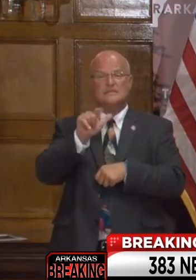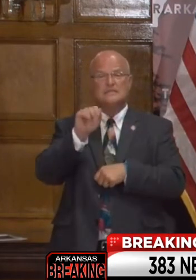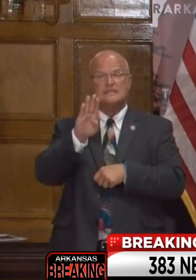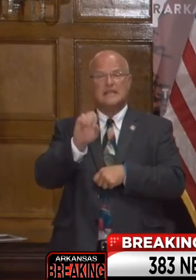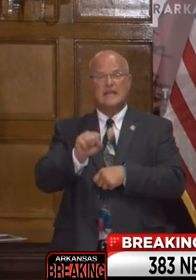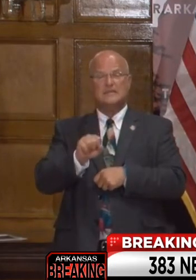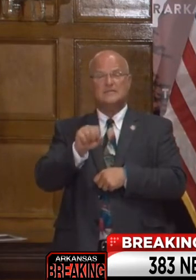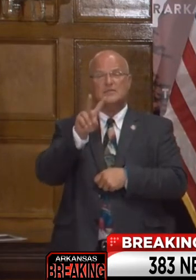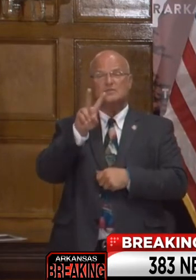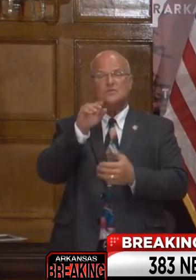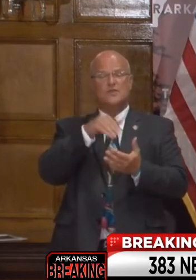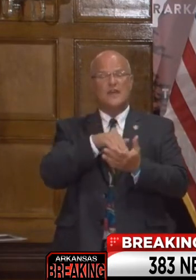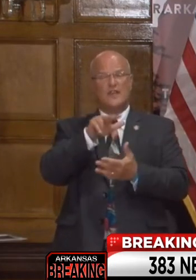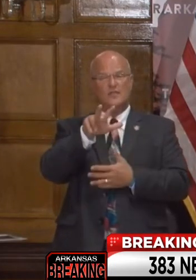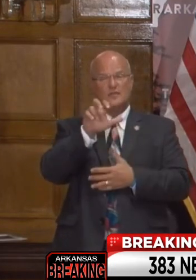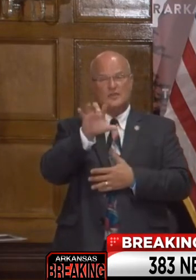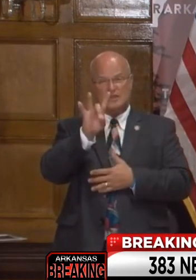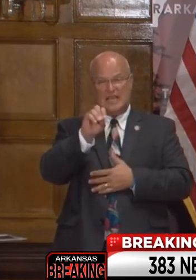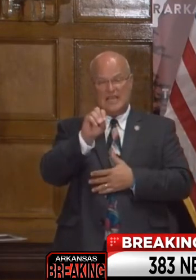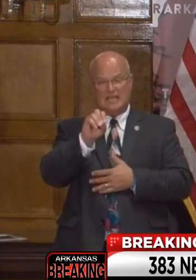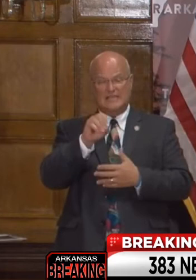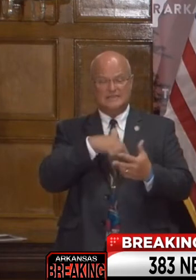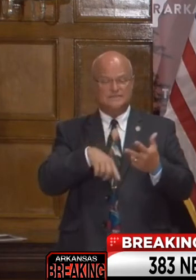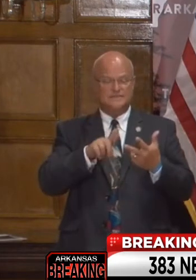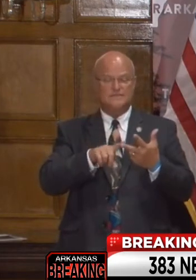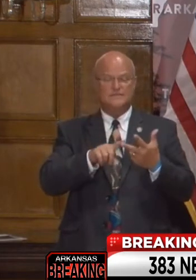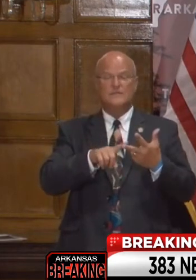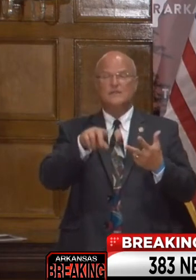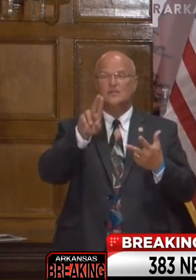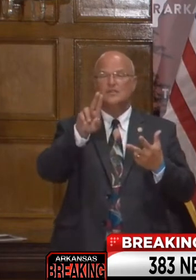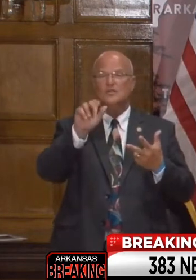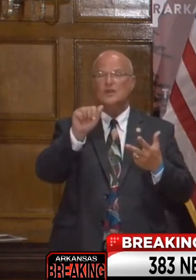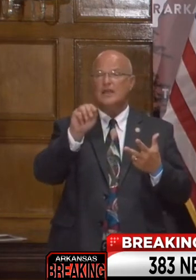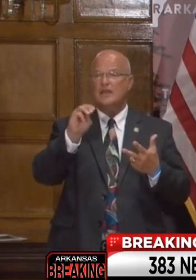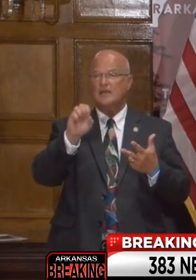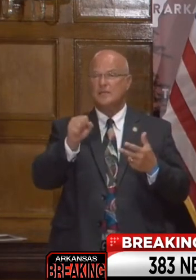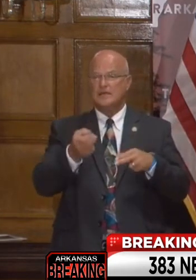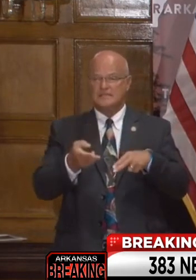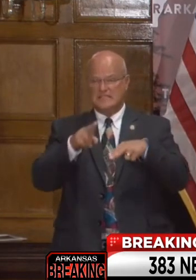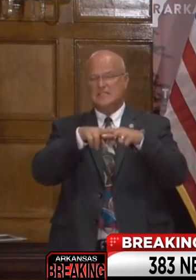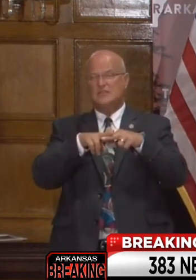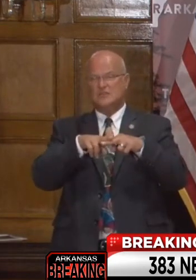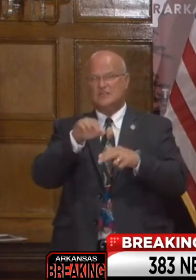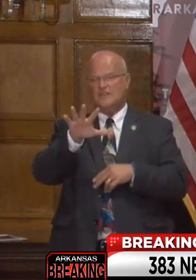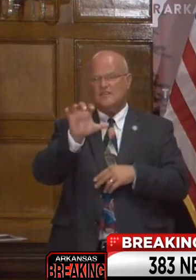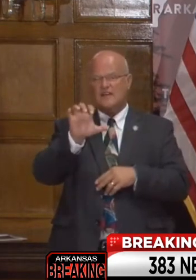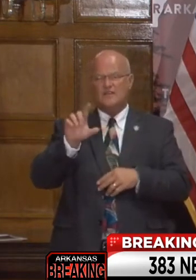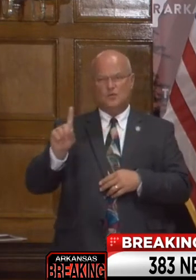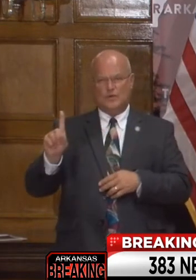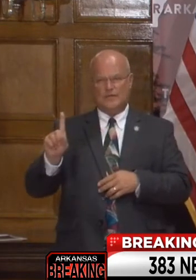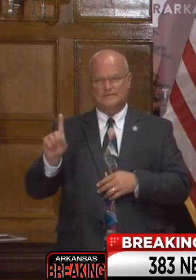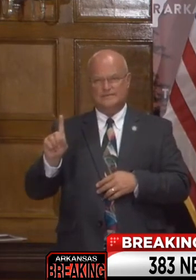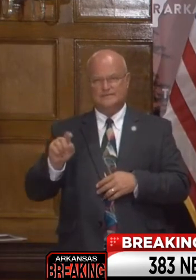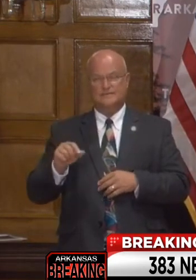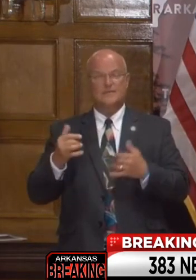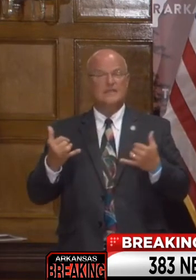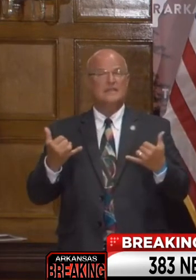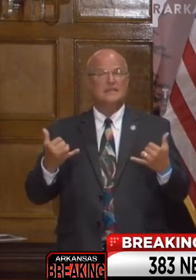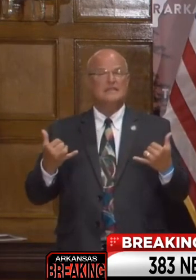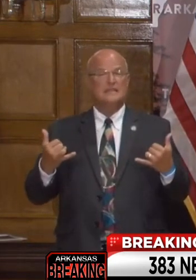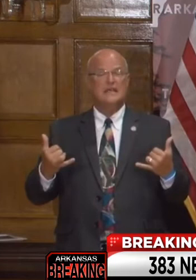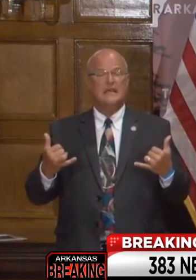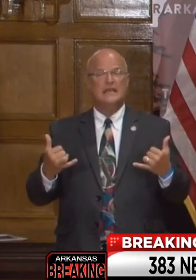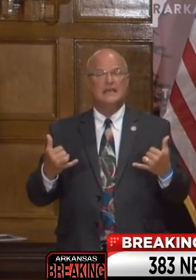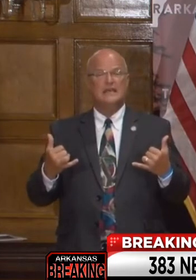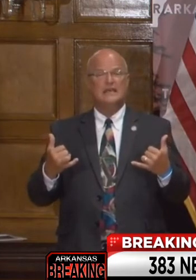to 2,380, and UAMS increased to 501. To date,